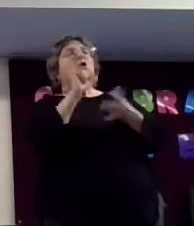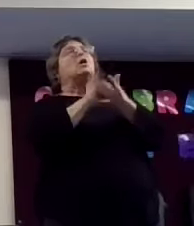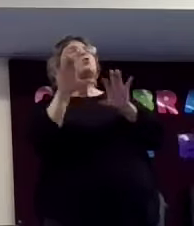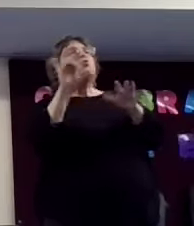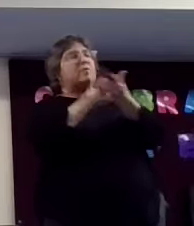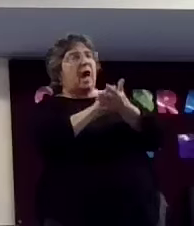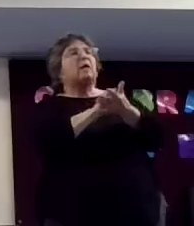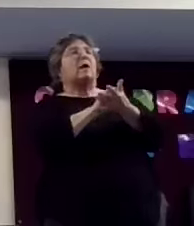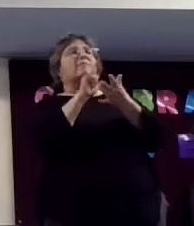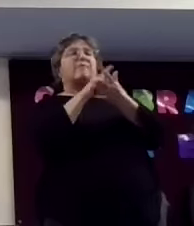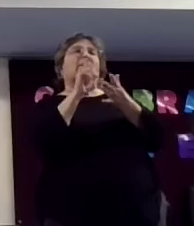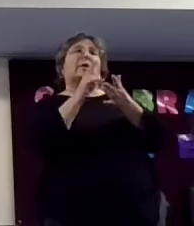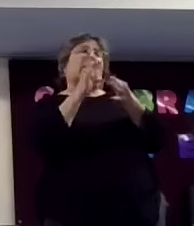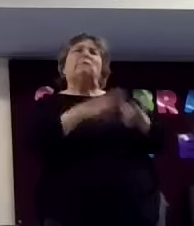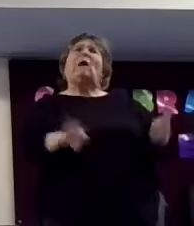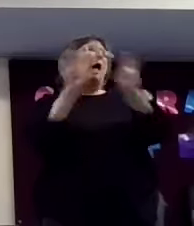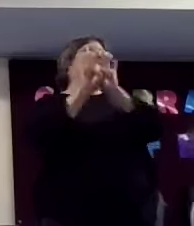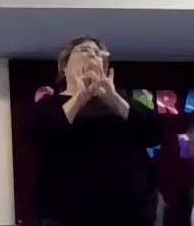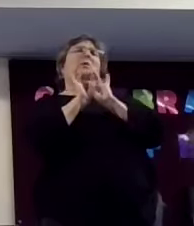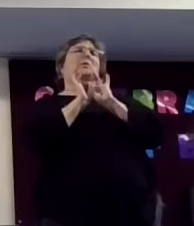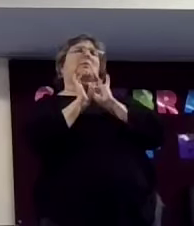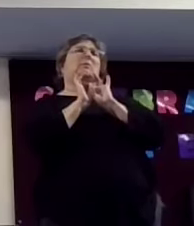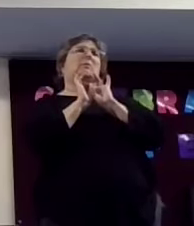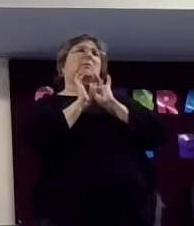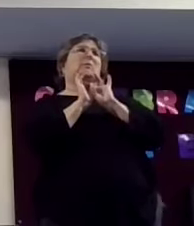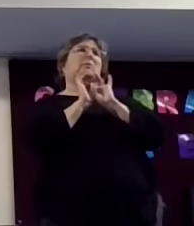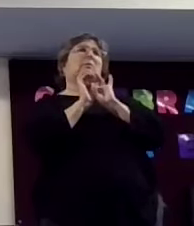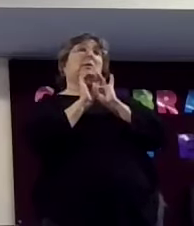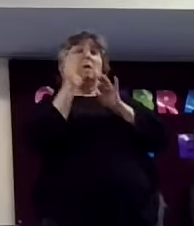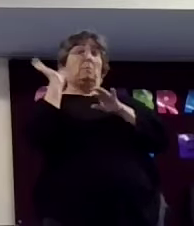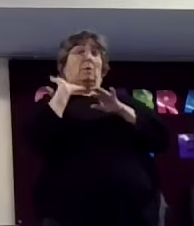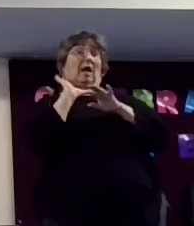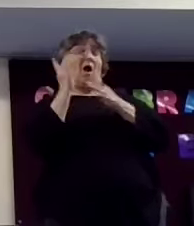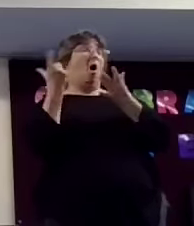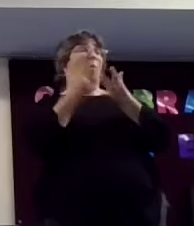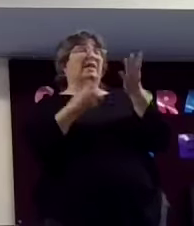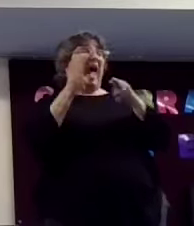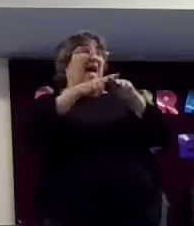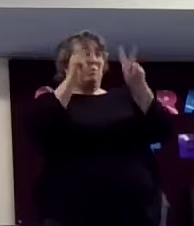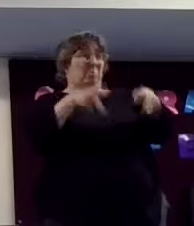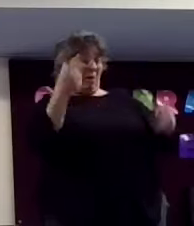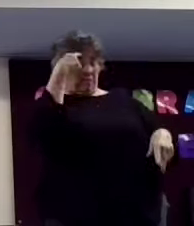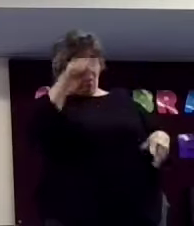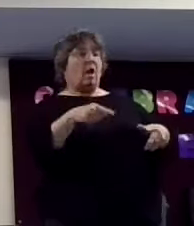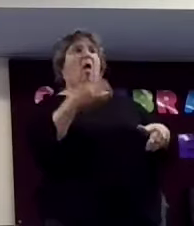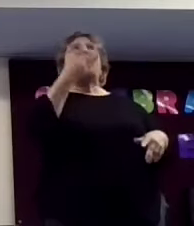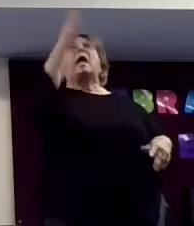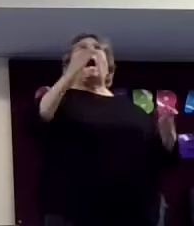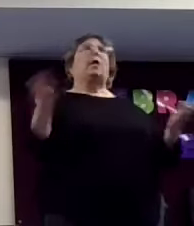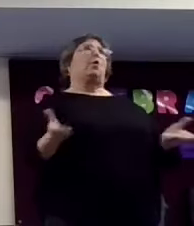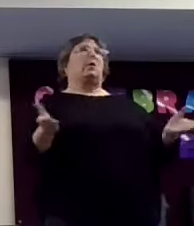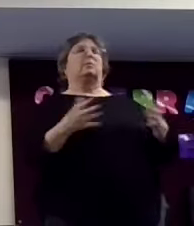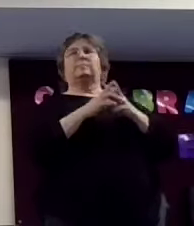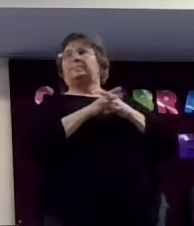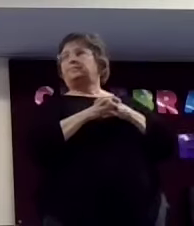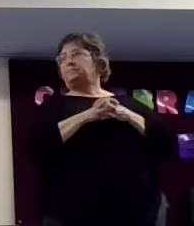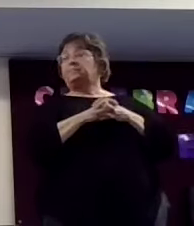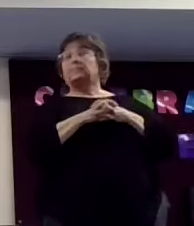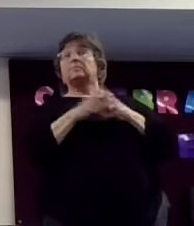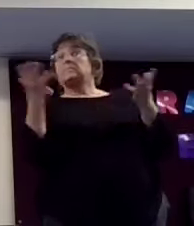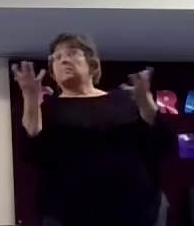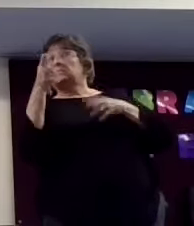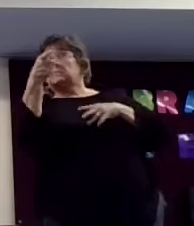they do that is very invaluable. And it's, you know, in the beginning it was, oh, what's this extra person doing here? And now it's like, thank God they're here.